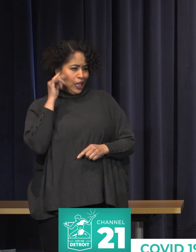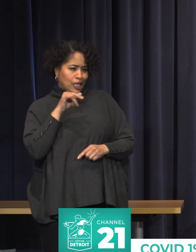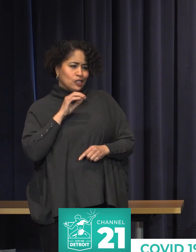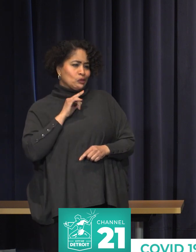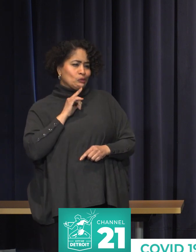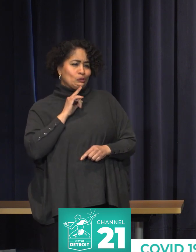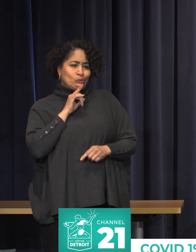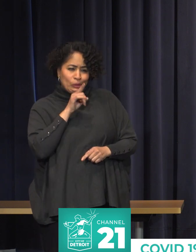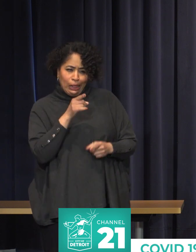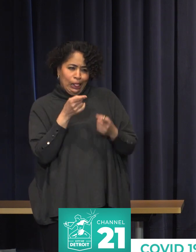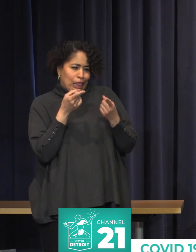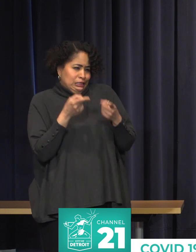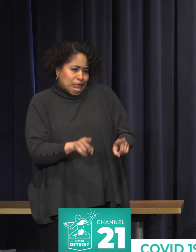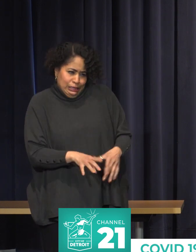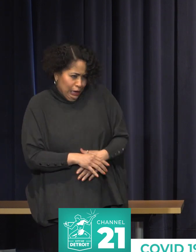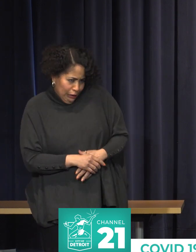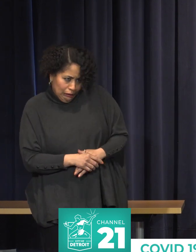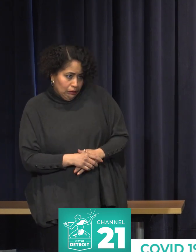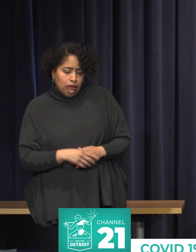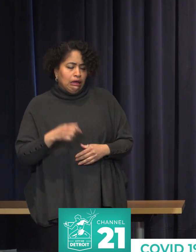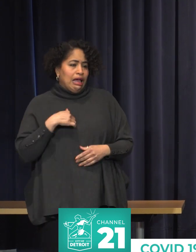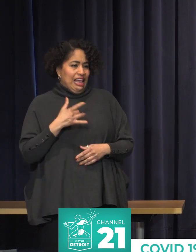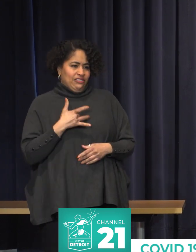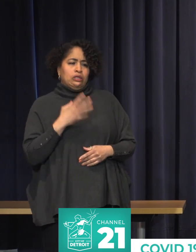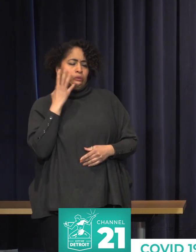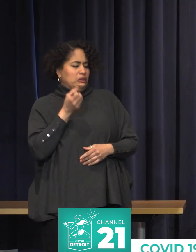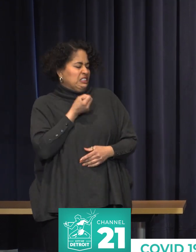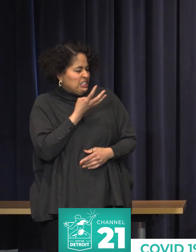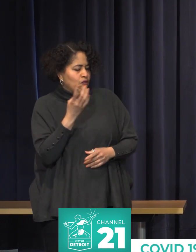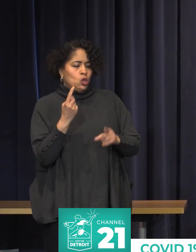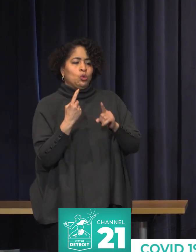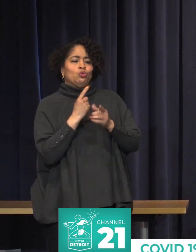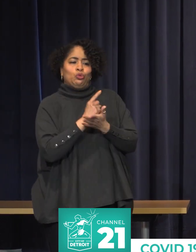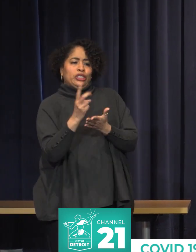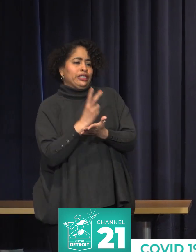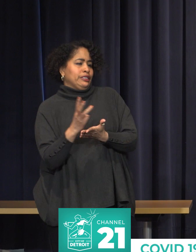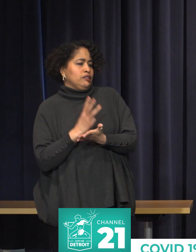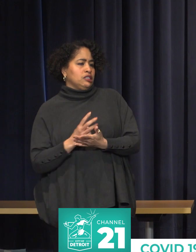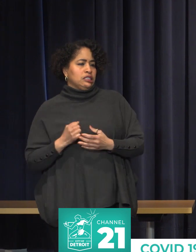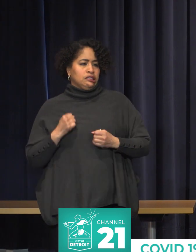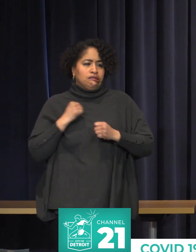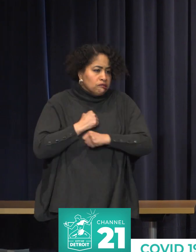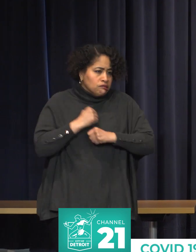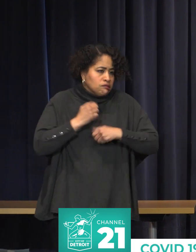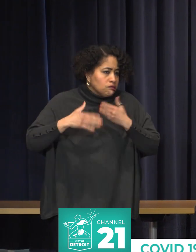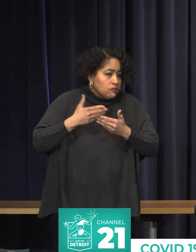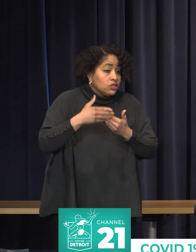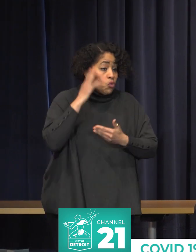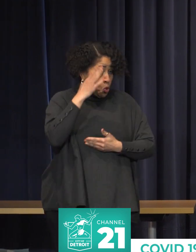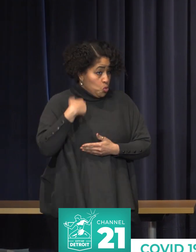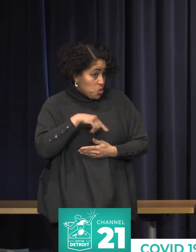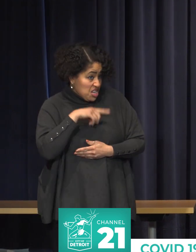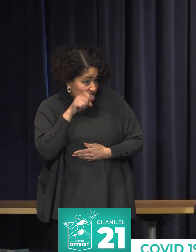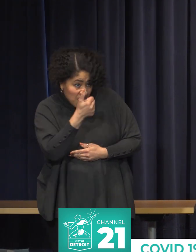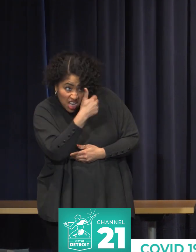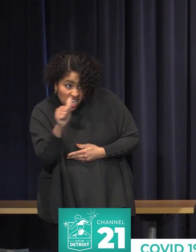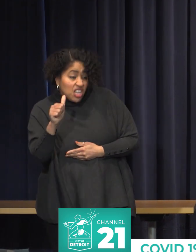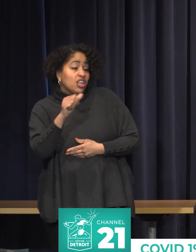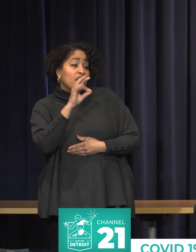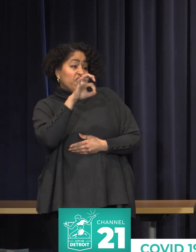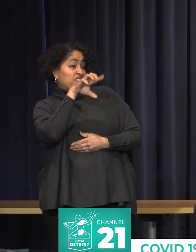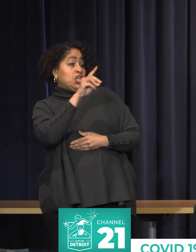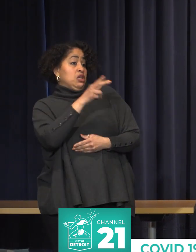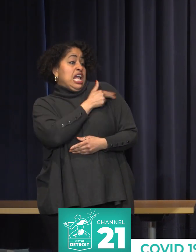think this is going to be a several-week fight. And so are we going to need any field hospitals? Are we going to need